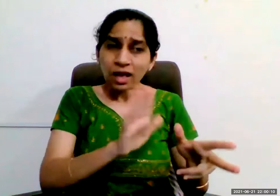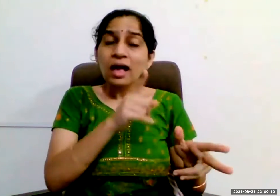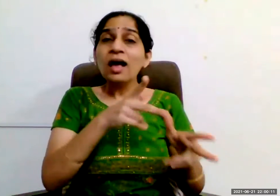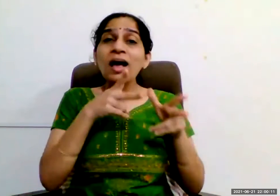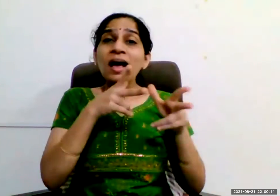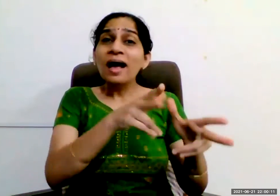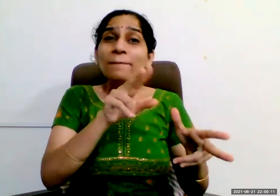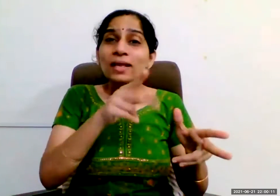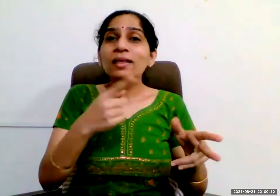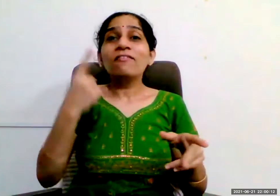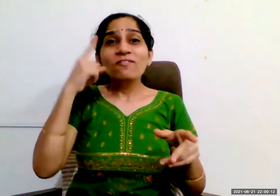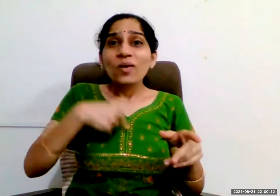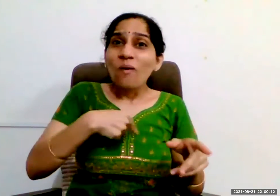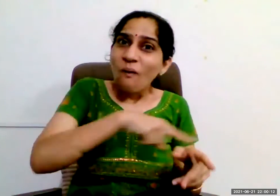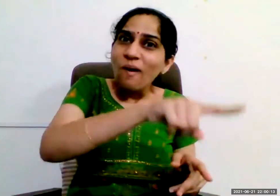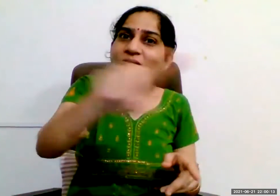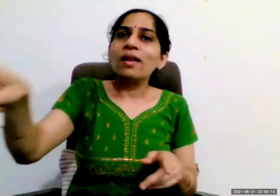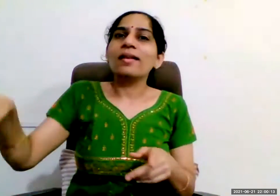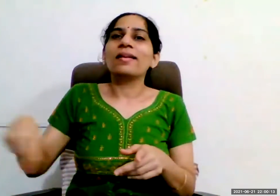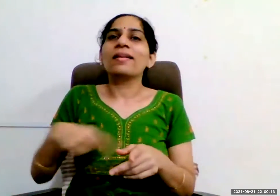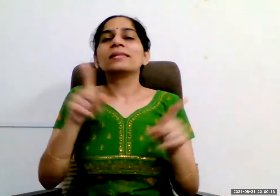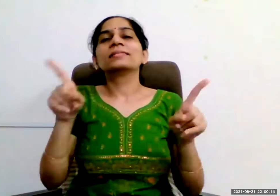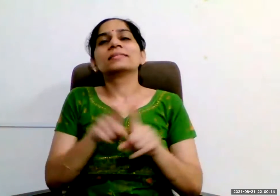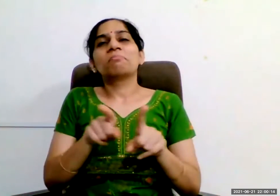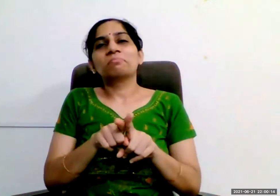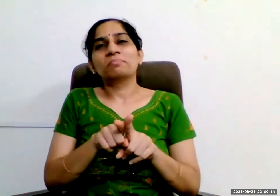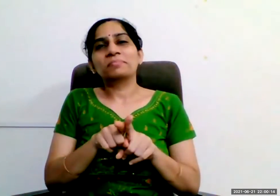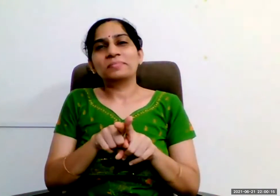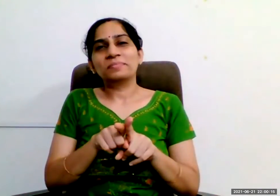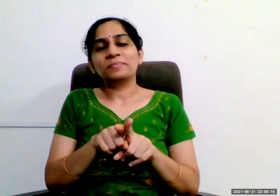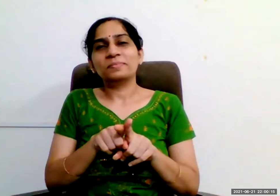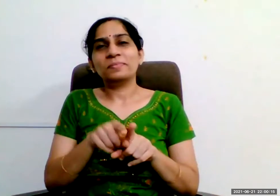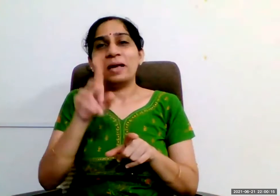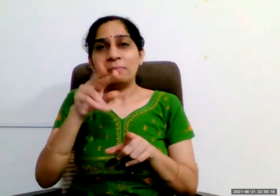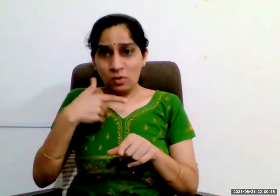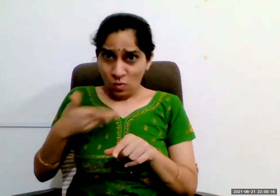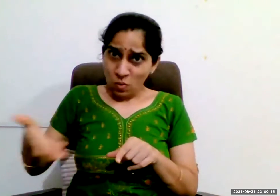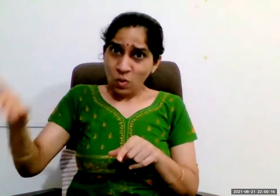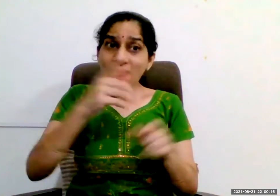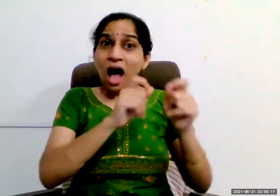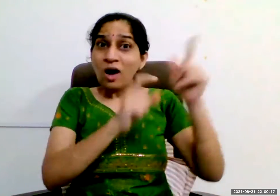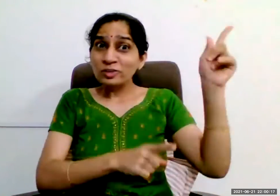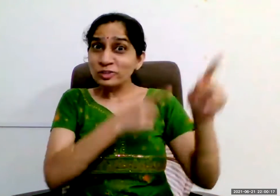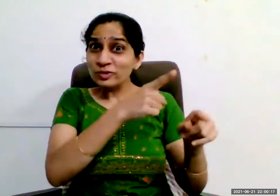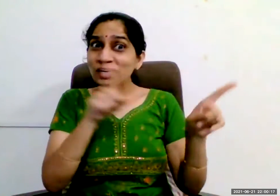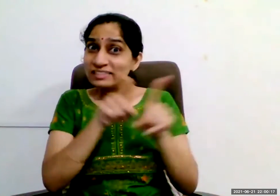He tells each one of us who reads Bhagavad Gita that all of us have confusions like Arjun. All of us have struggles. All of us